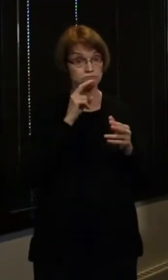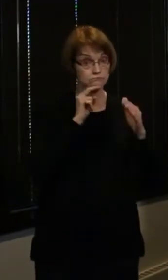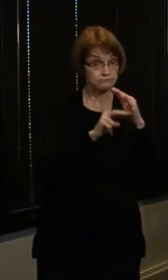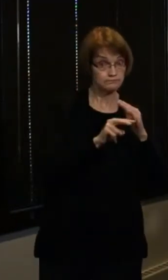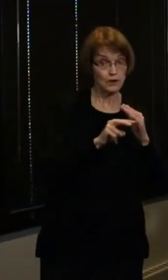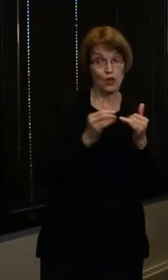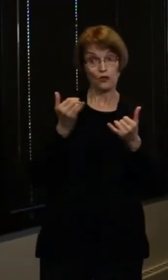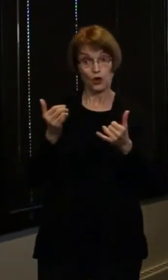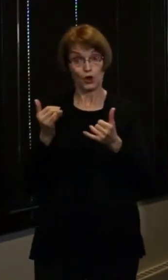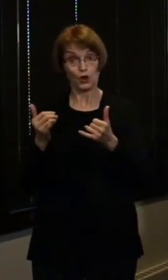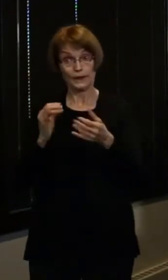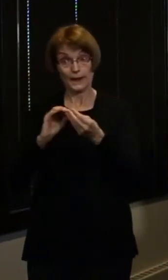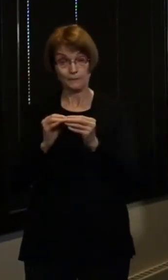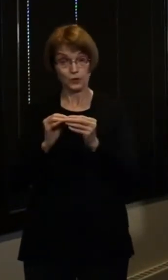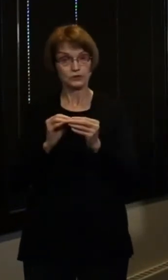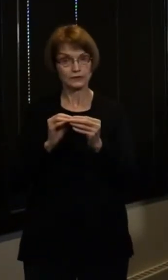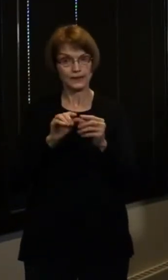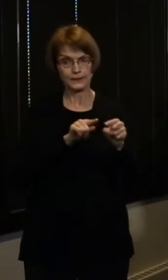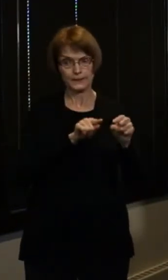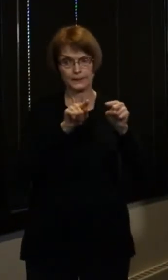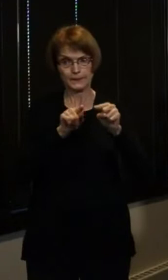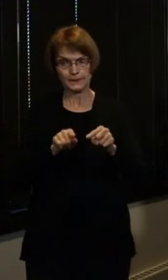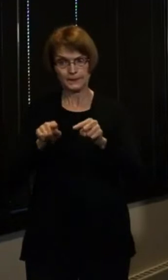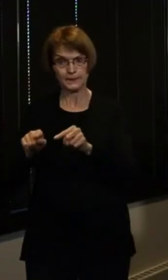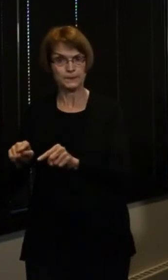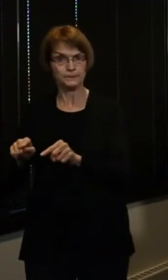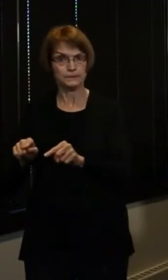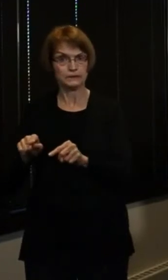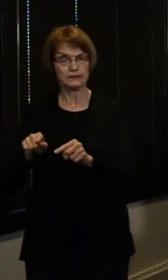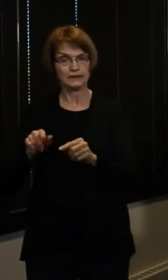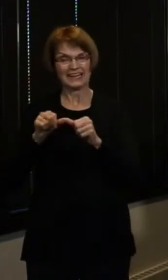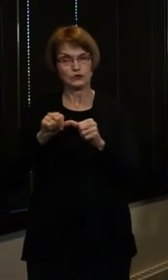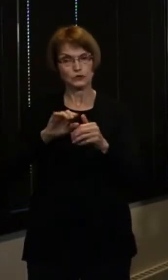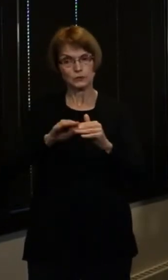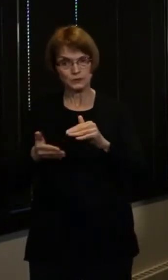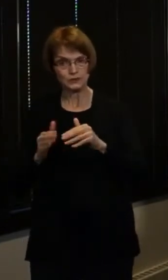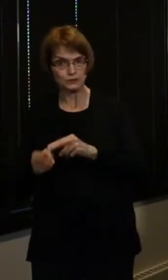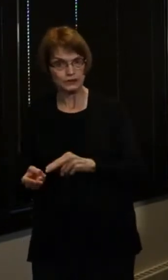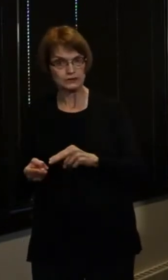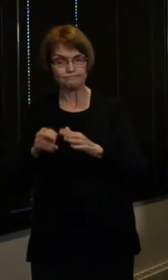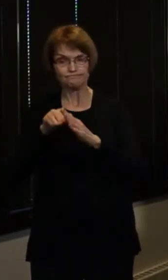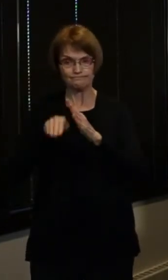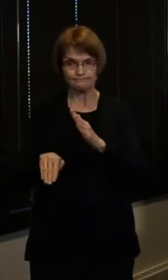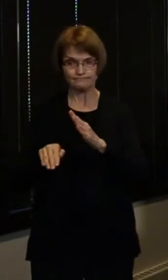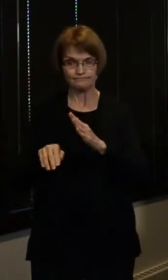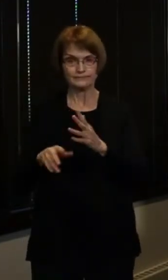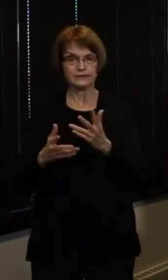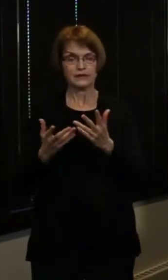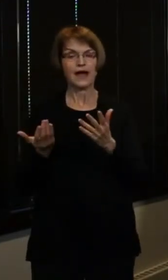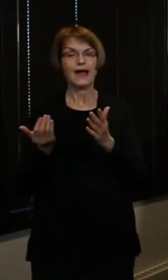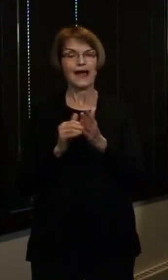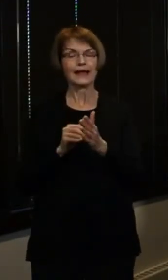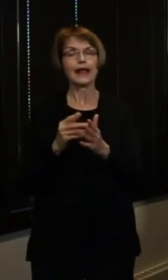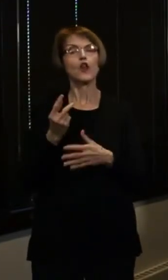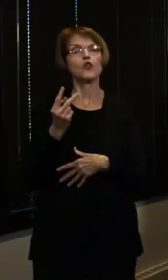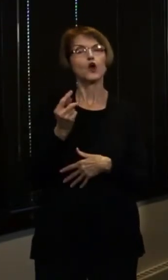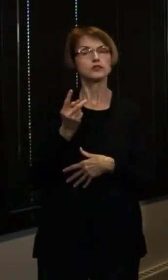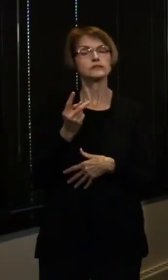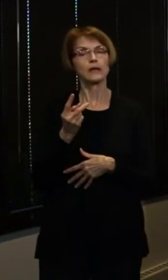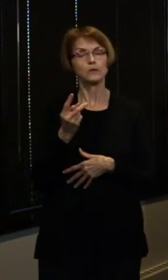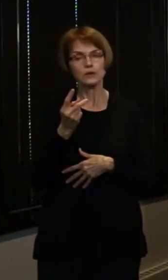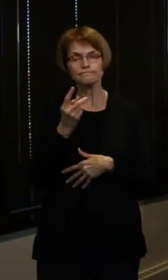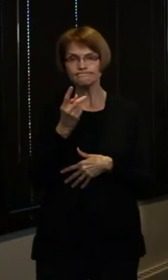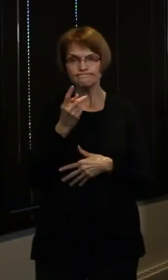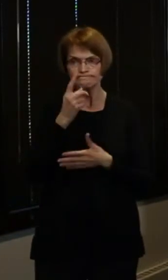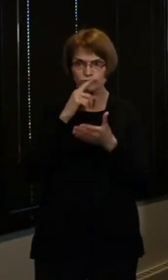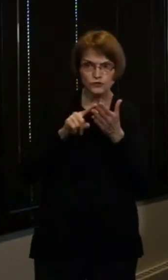keeps decreasing. You can see the difference there between the 2 models. And we'll take a look at this again on Thursday to see if we need to adjust the model,